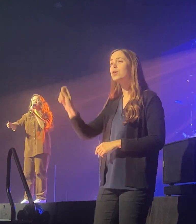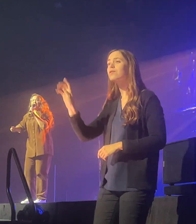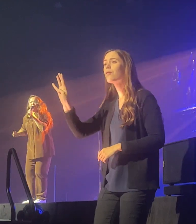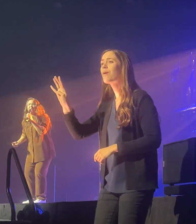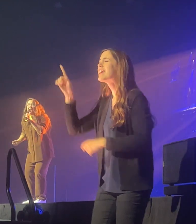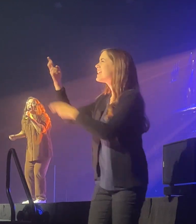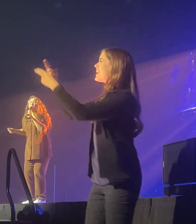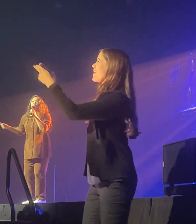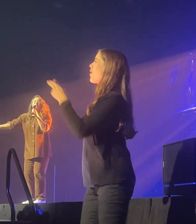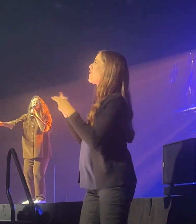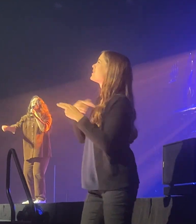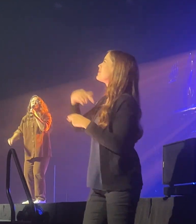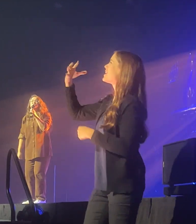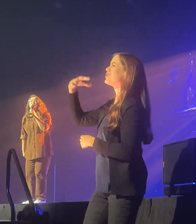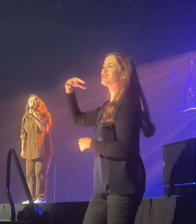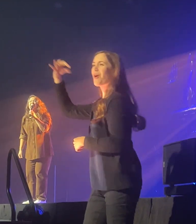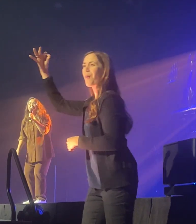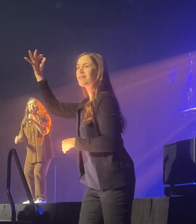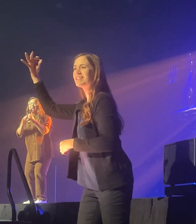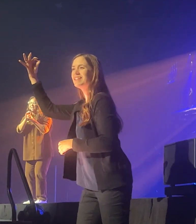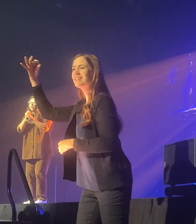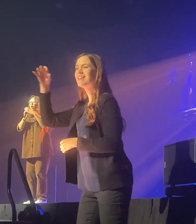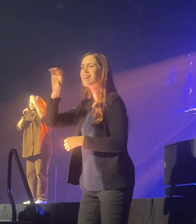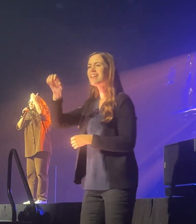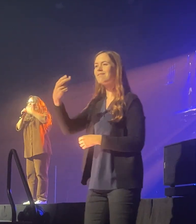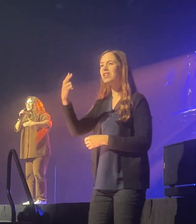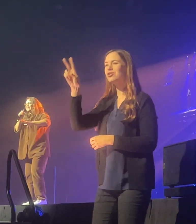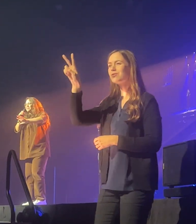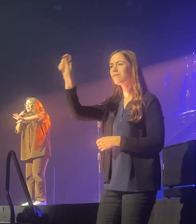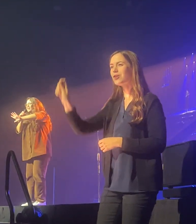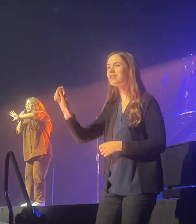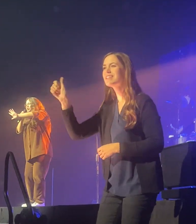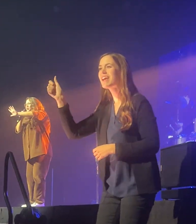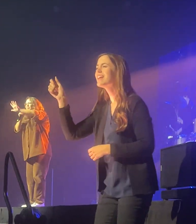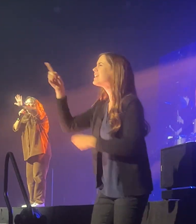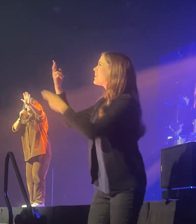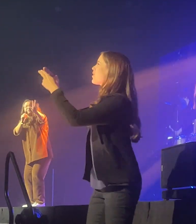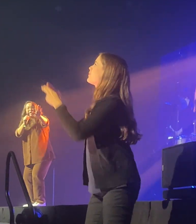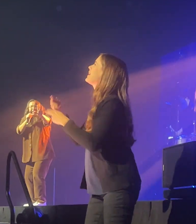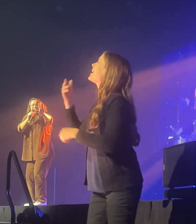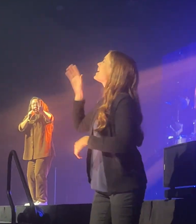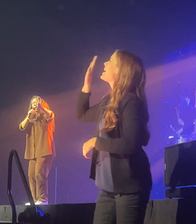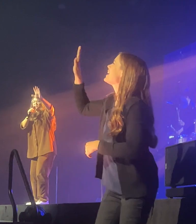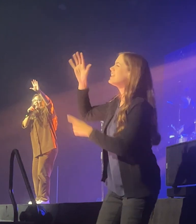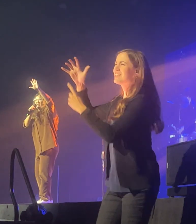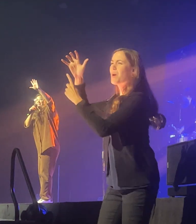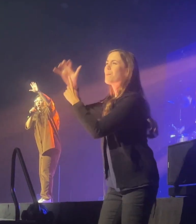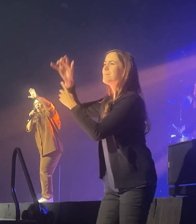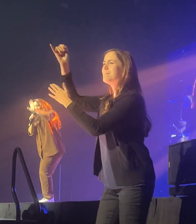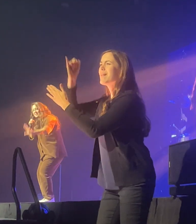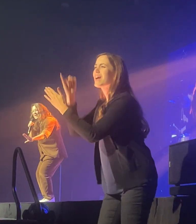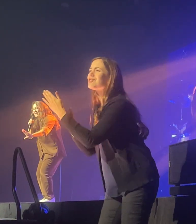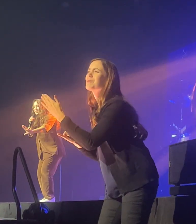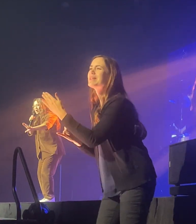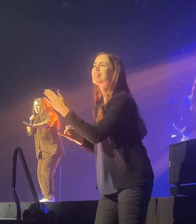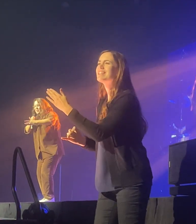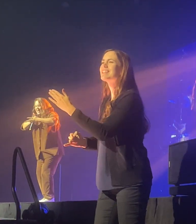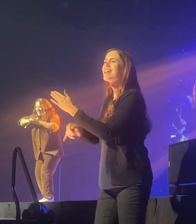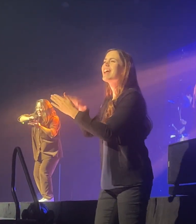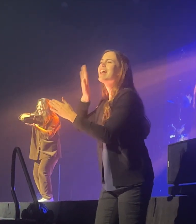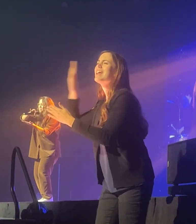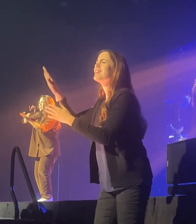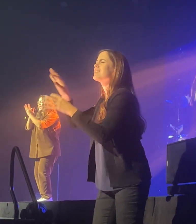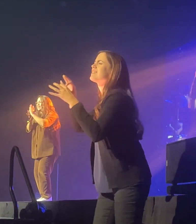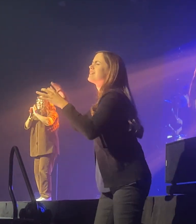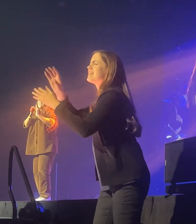chosen. Ephesians 2, 10. He calls me his masterpiece. He calls me his art. He calls